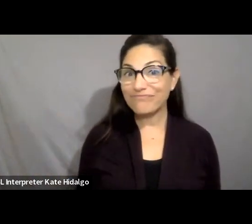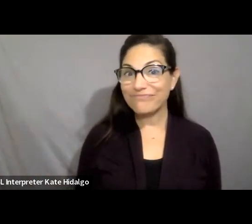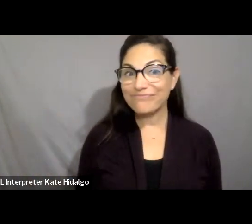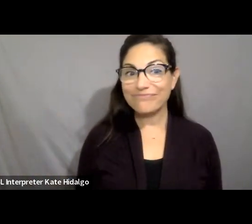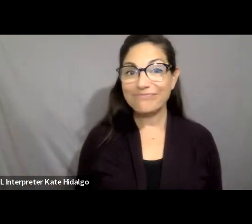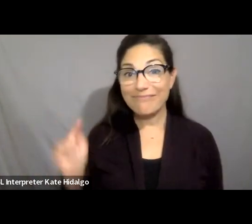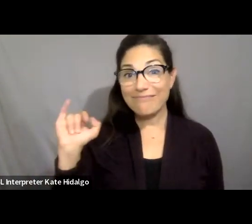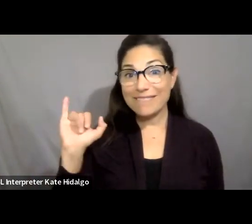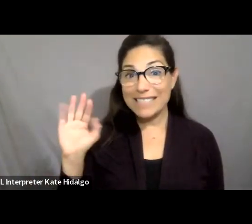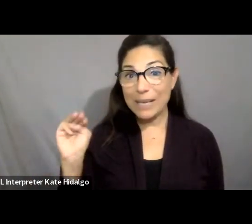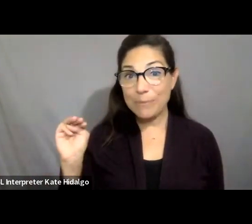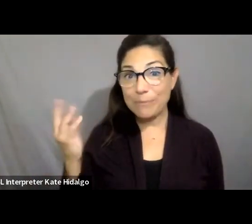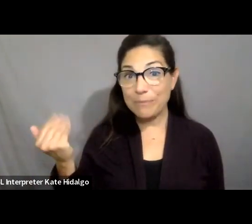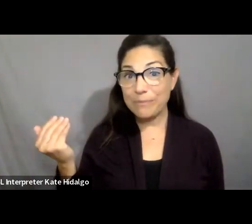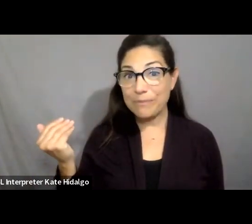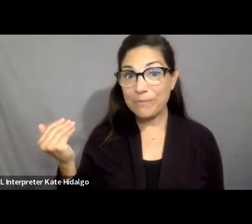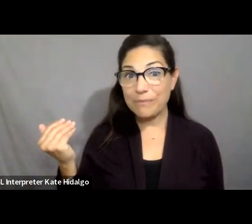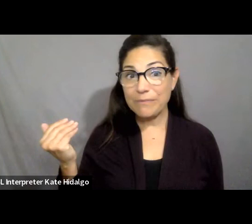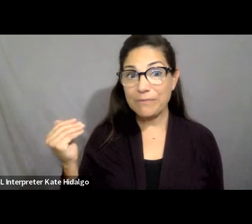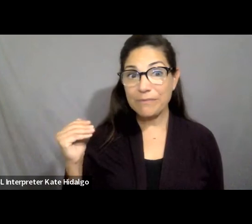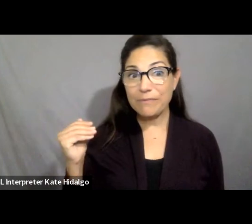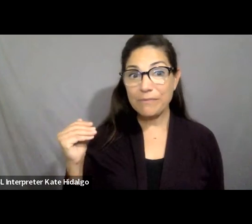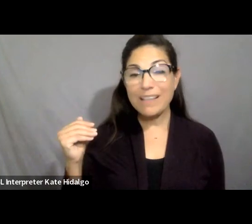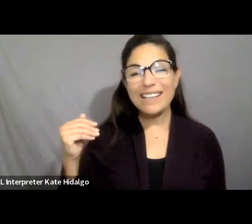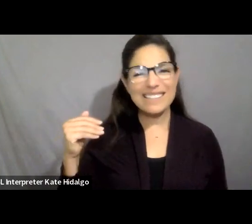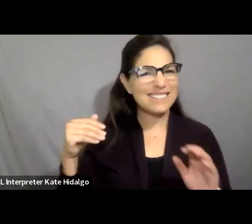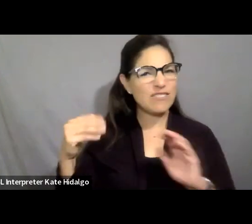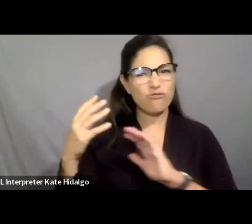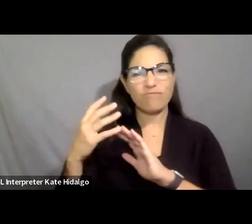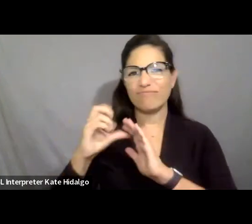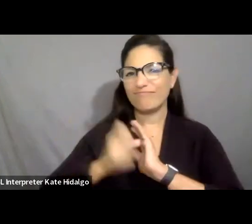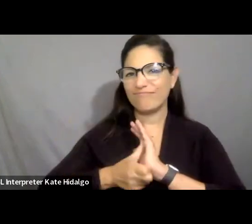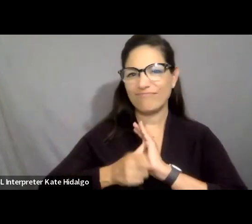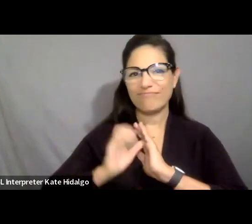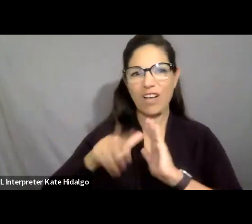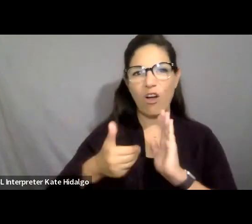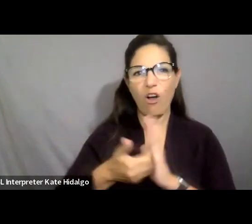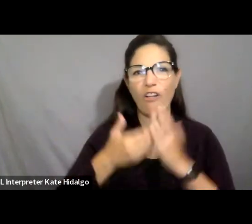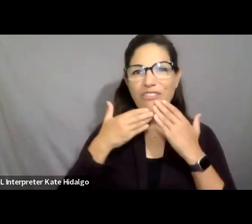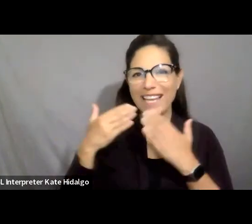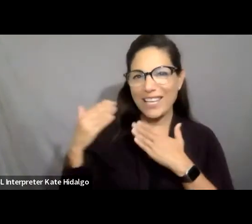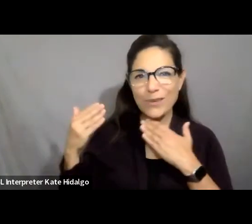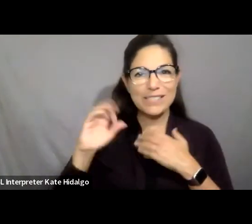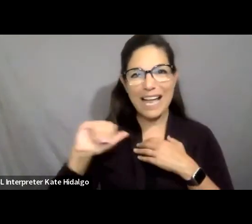Jen. It's okay. I'll echo all the thank yous to everybody. And